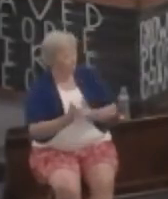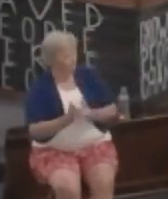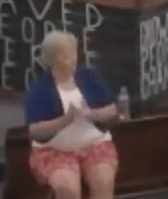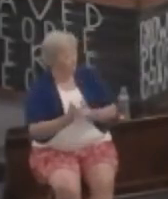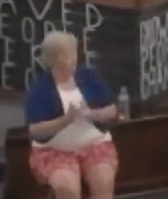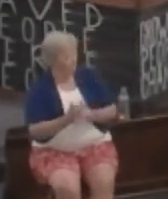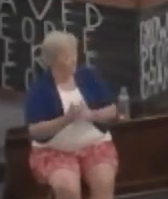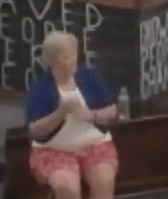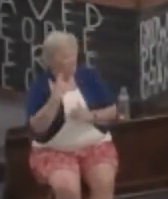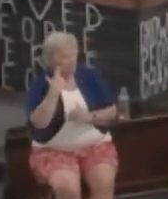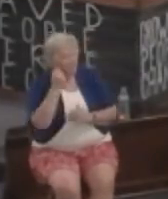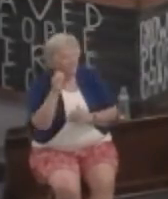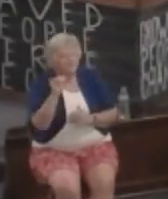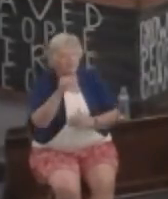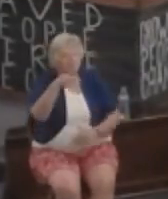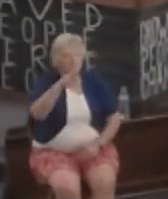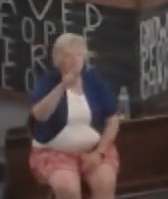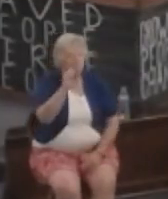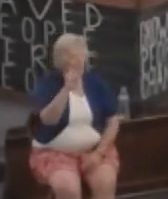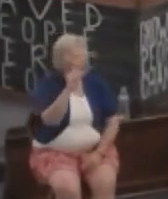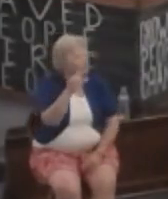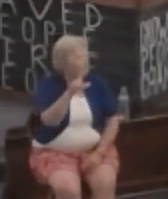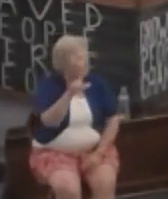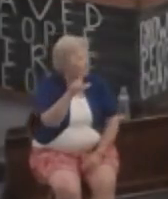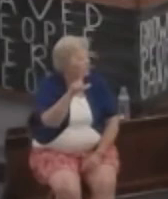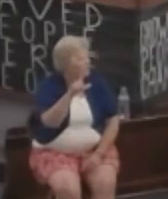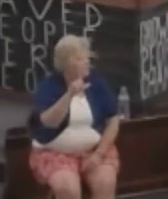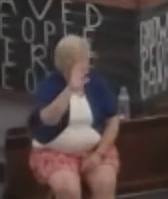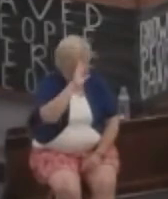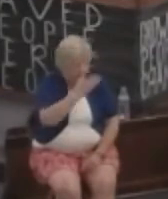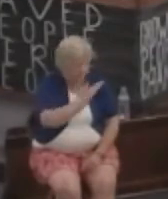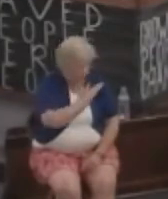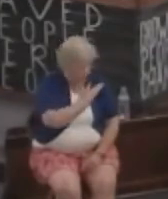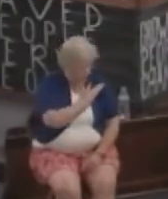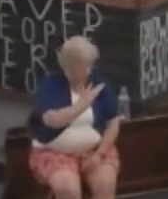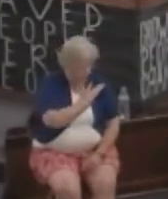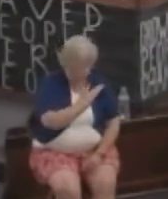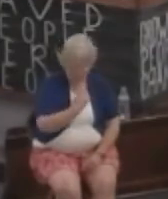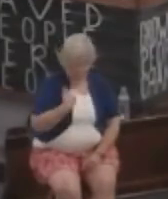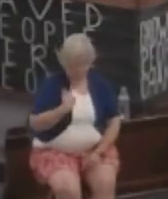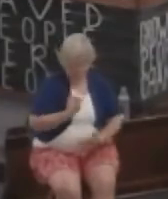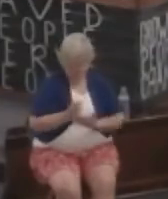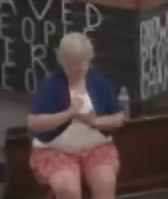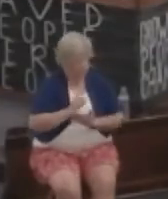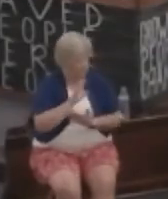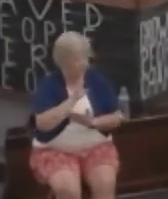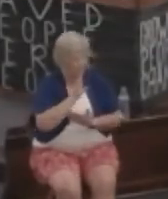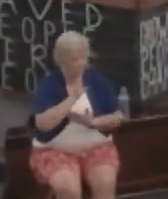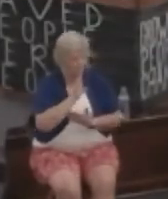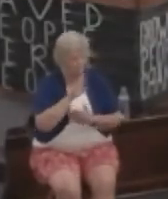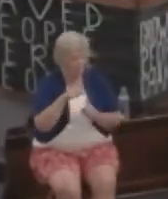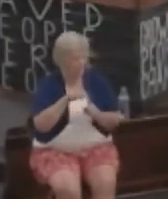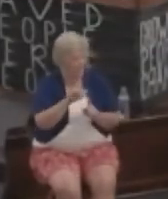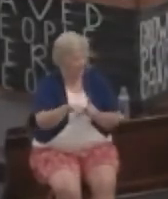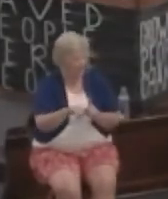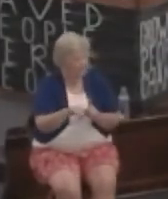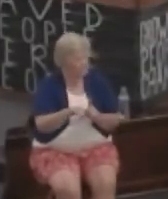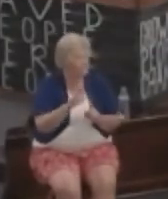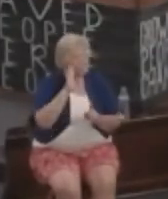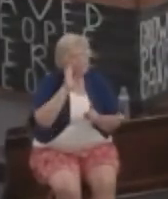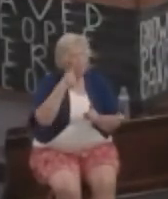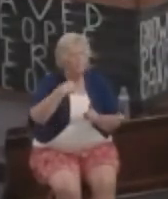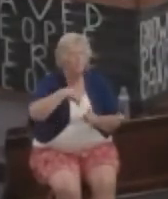Because just like the prodigal son, talked about him on the Father's Day sermon, we know we are accepted and